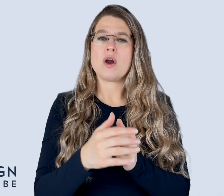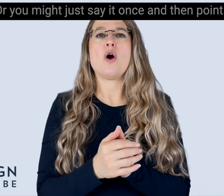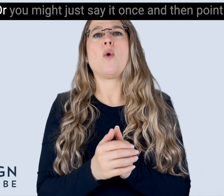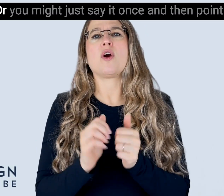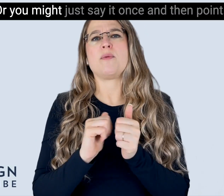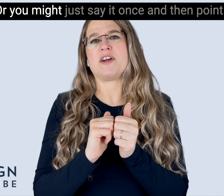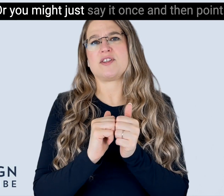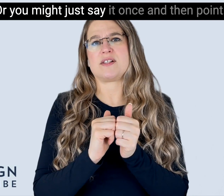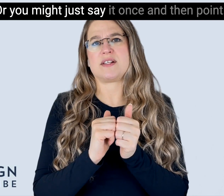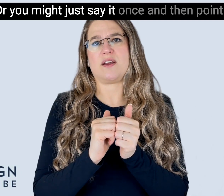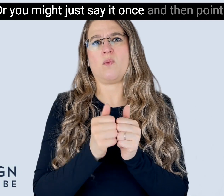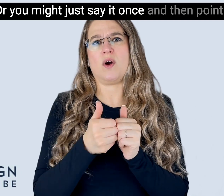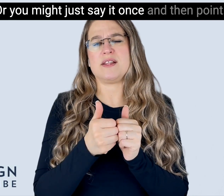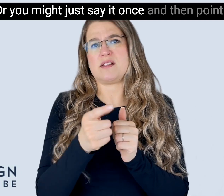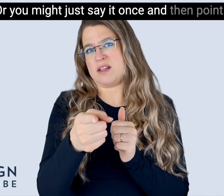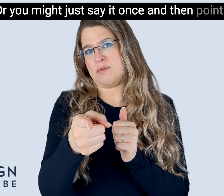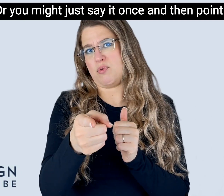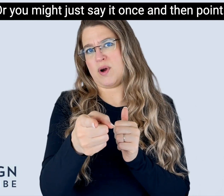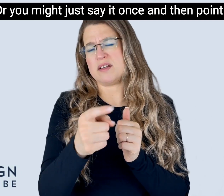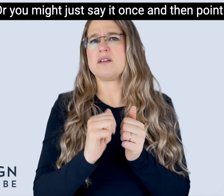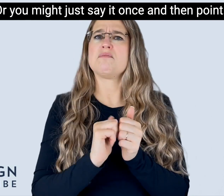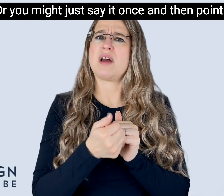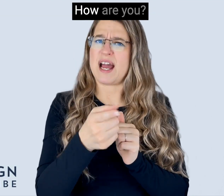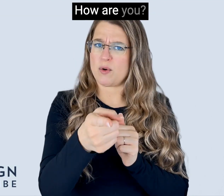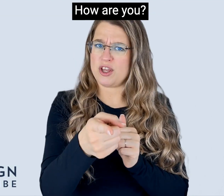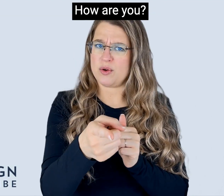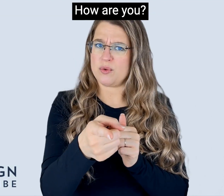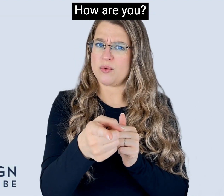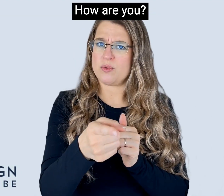Or you might just say it once and then point. How are you?